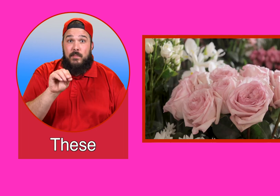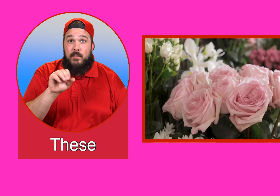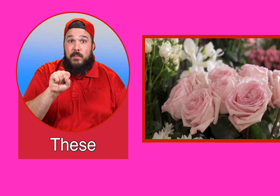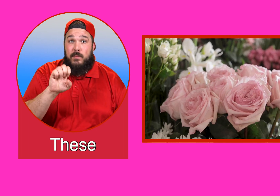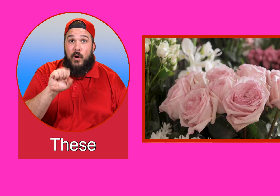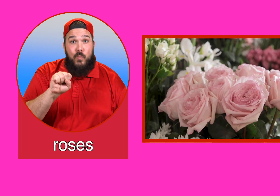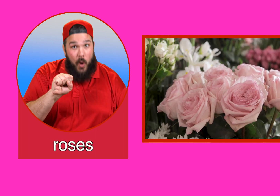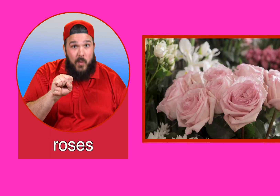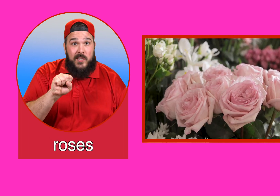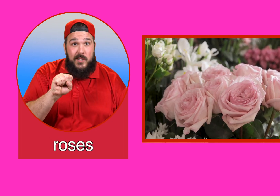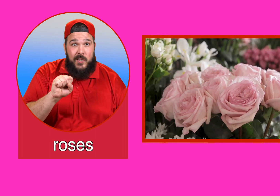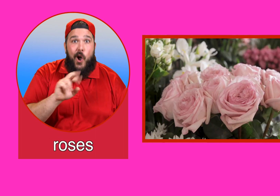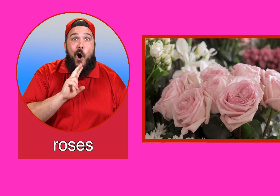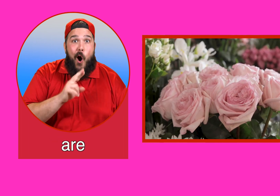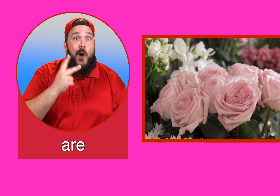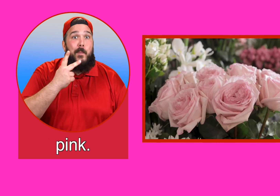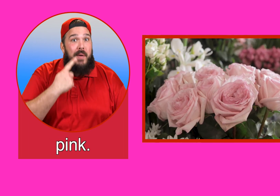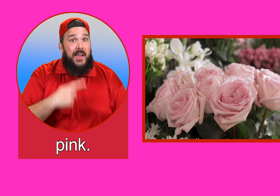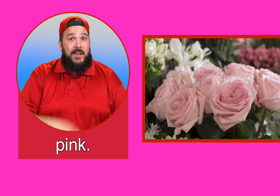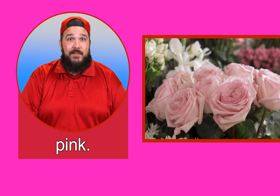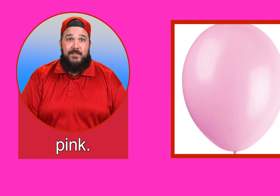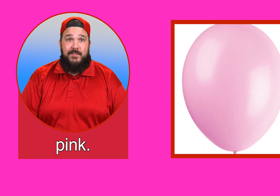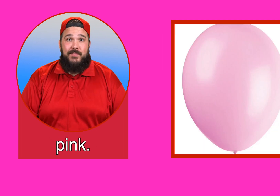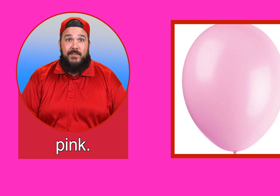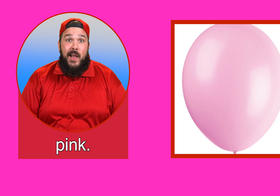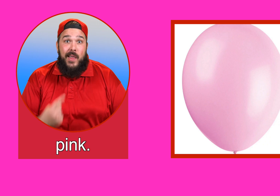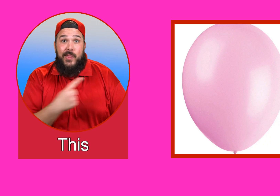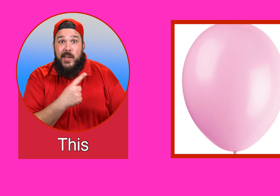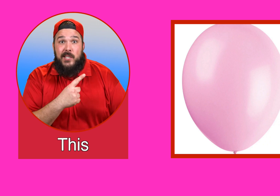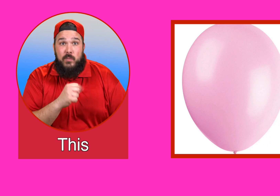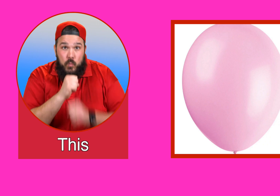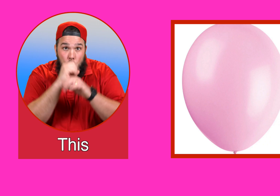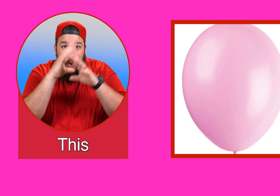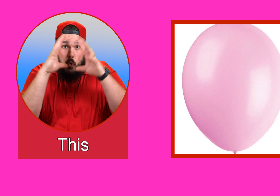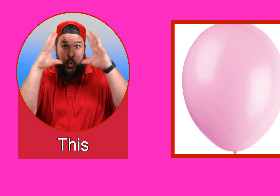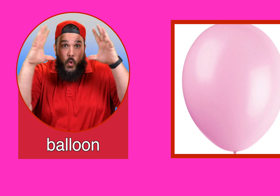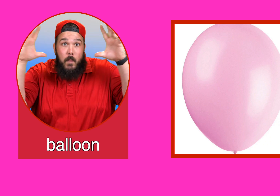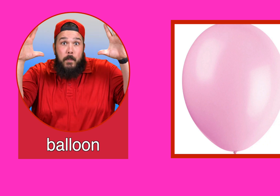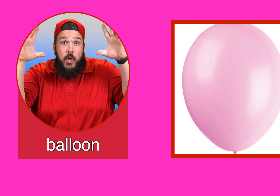These roses are pink. This